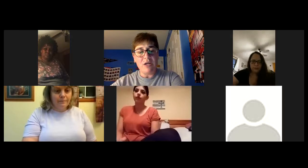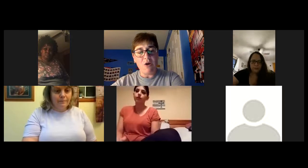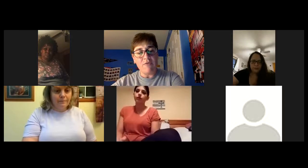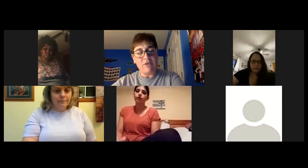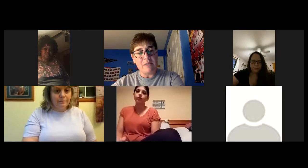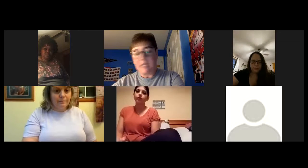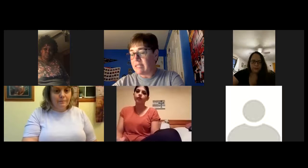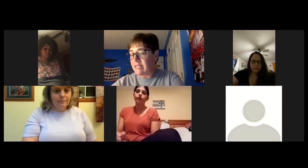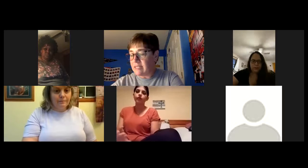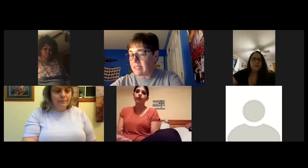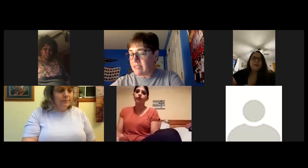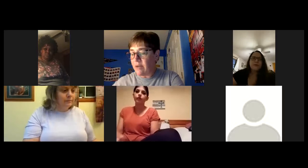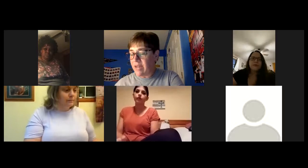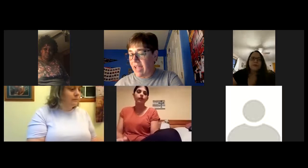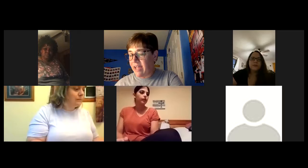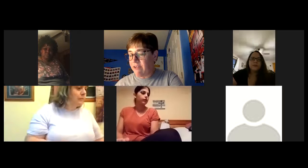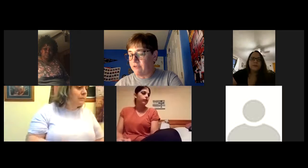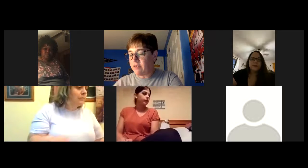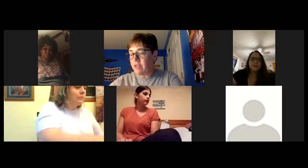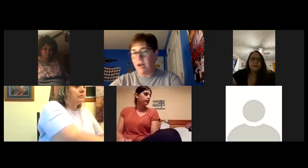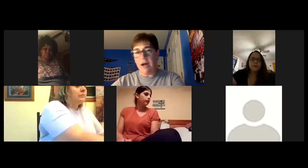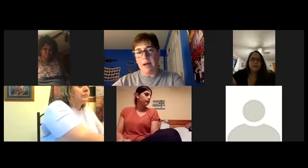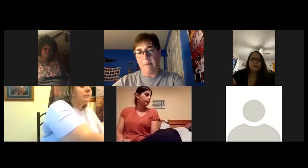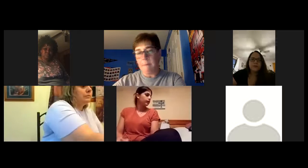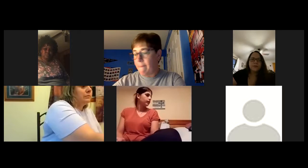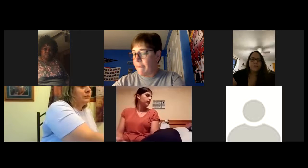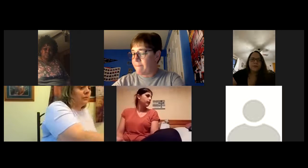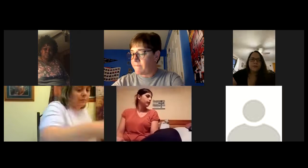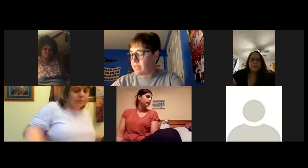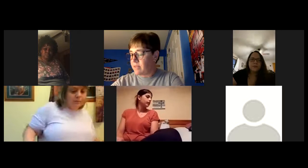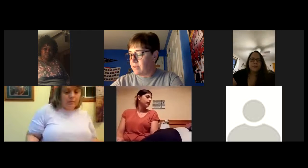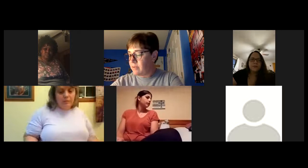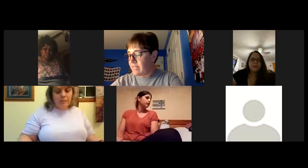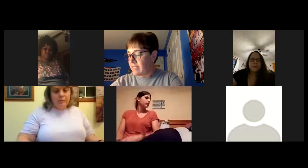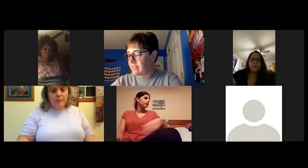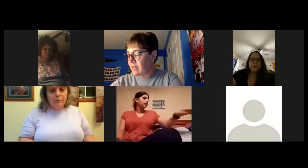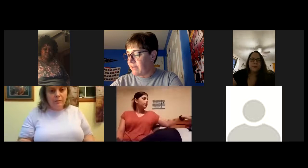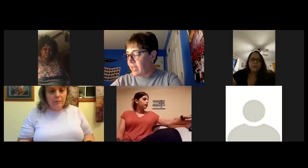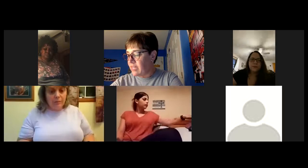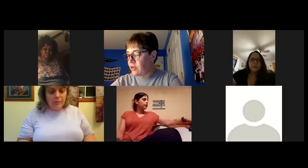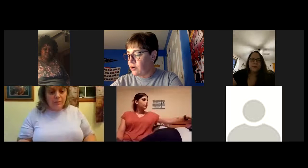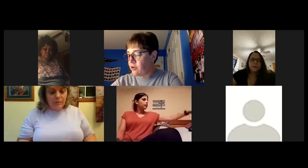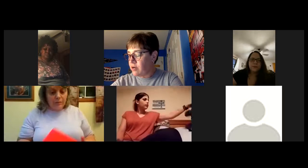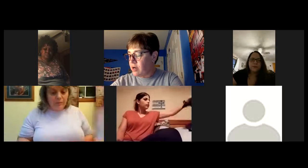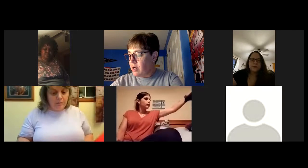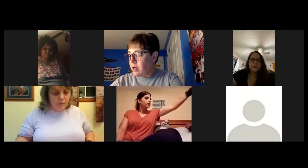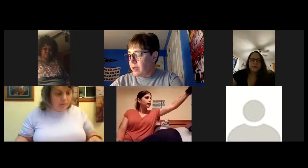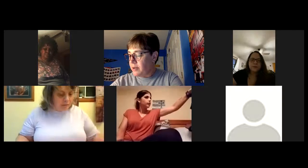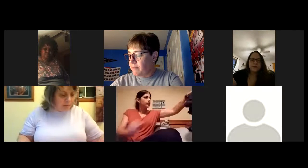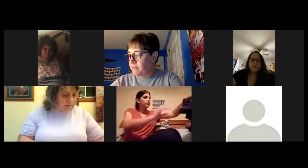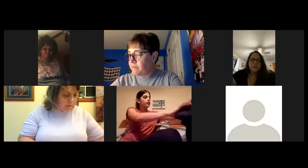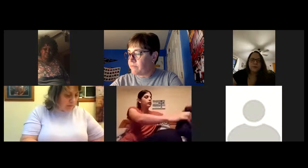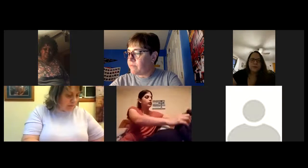We can go over some of the sentences that we have. Some of the sentences that I've got here.